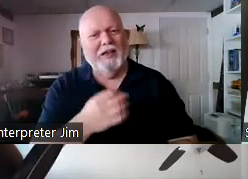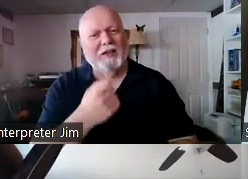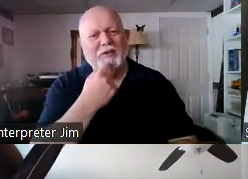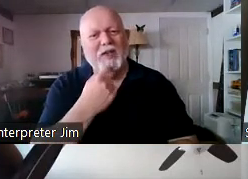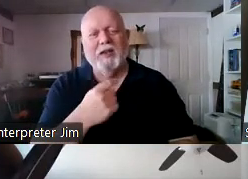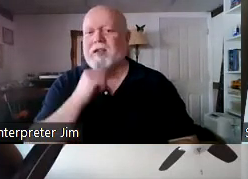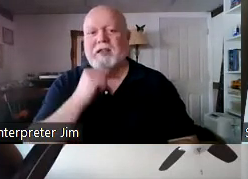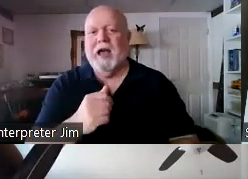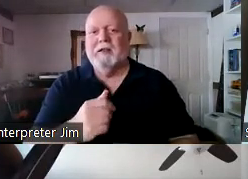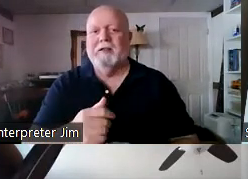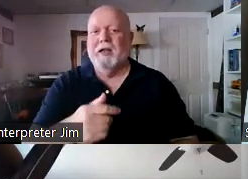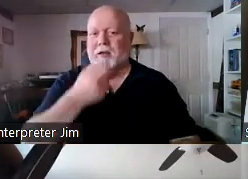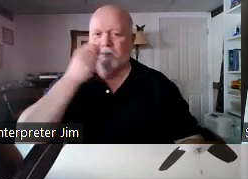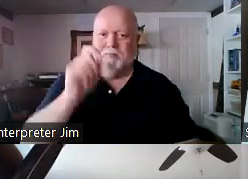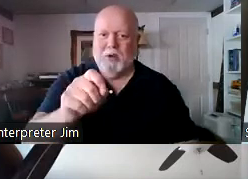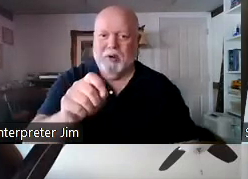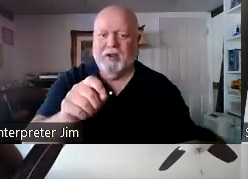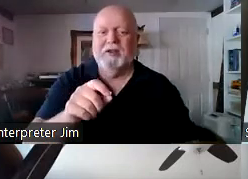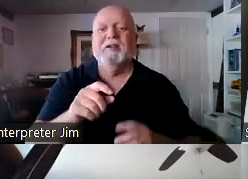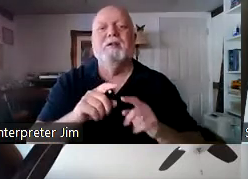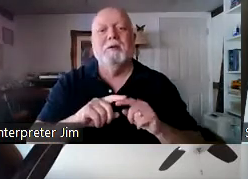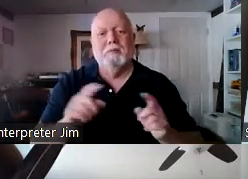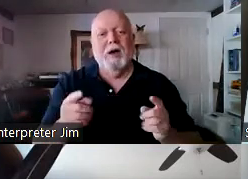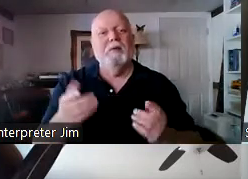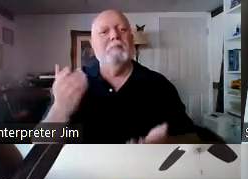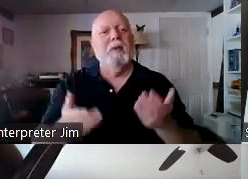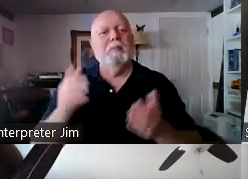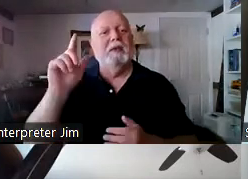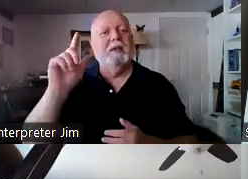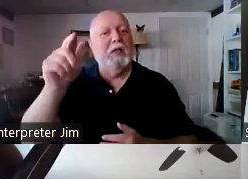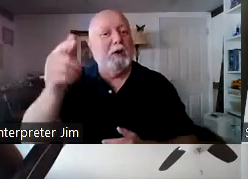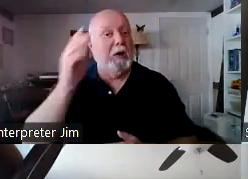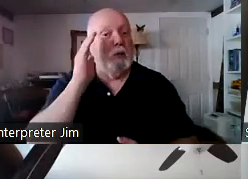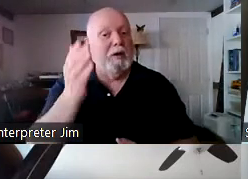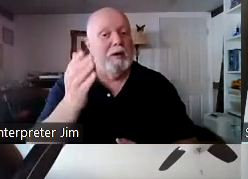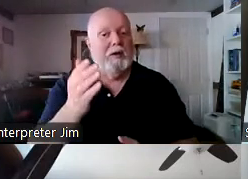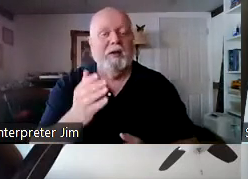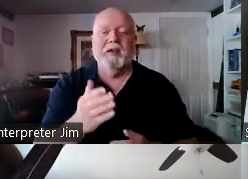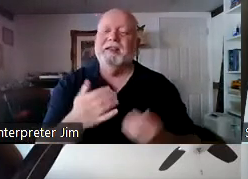now I'm not, period. Unfortunately, we have to wrap it up. There's still more questions in the